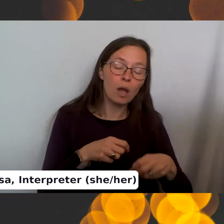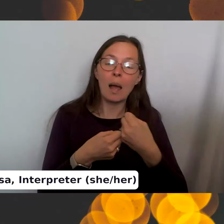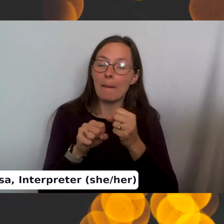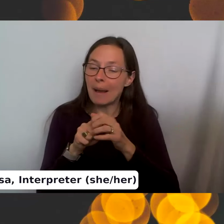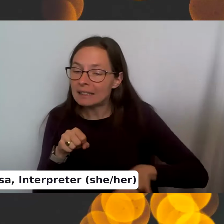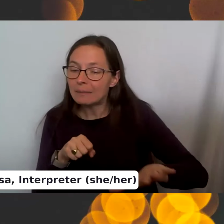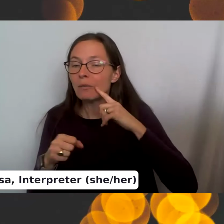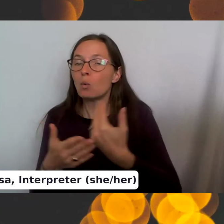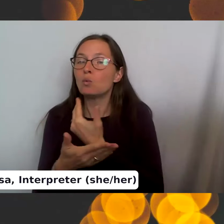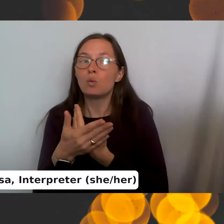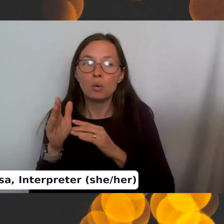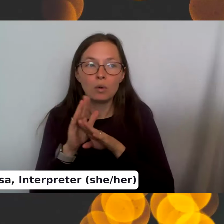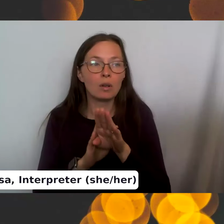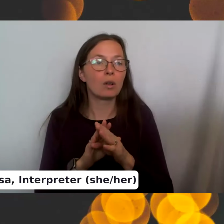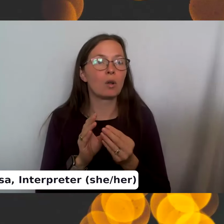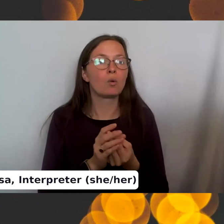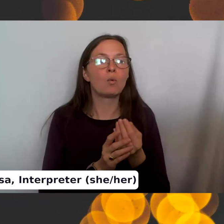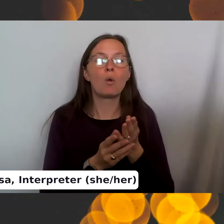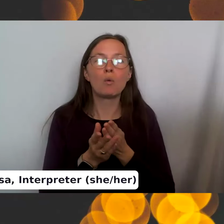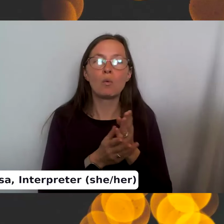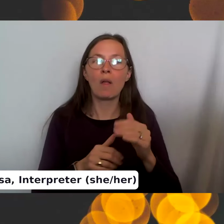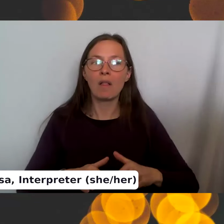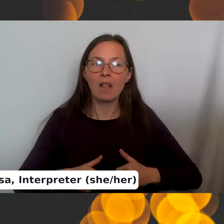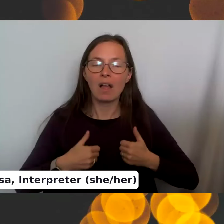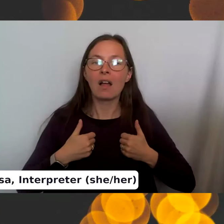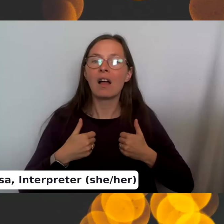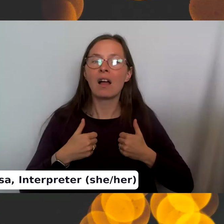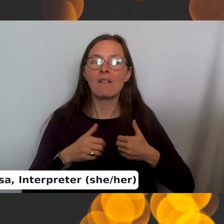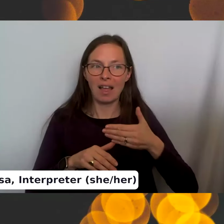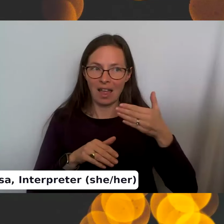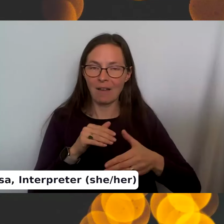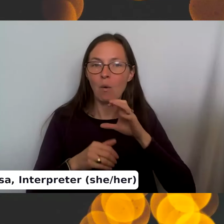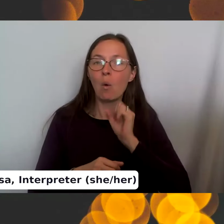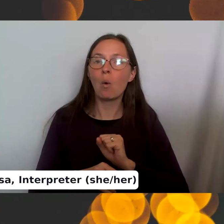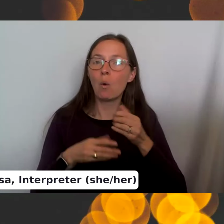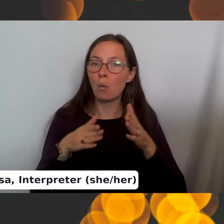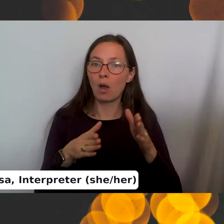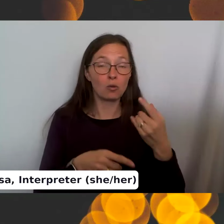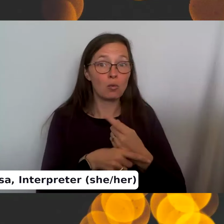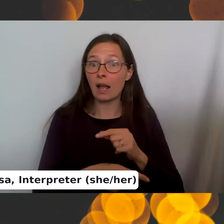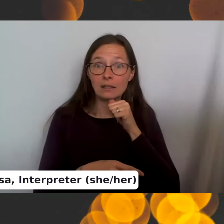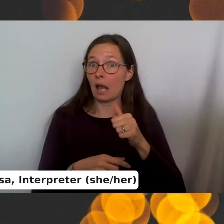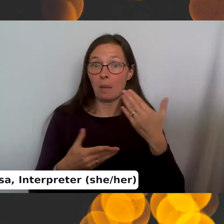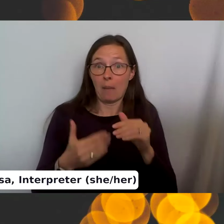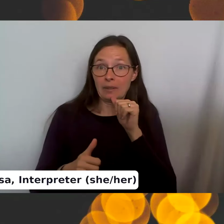life, end of old ways. Yeah, so it's not even necessarily a life, it's the end